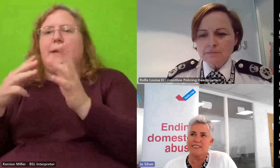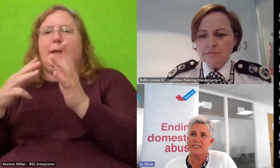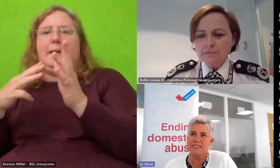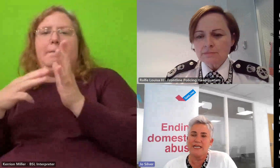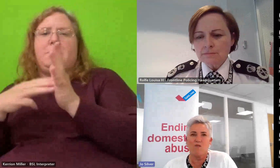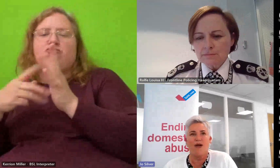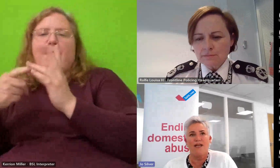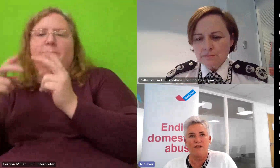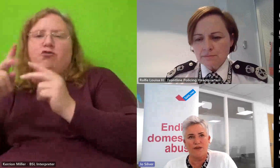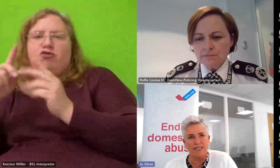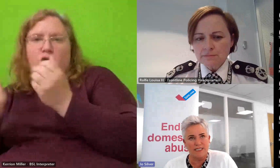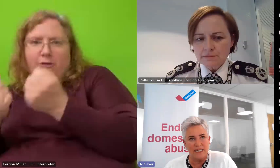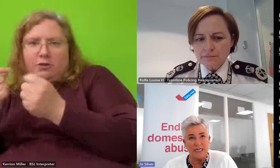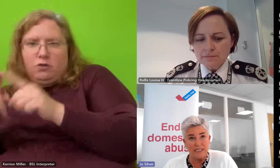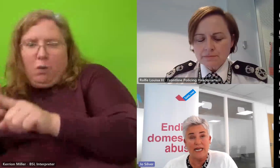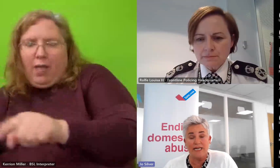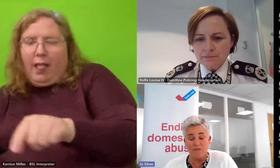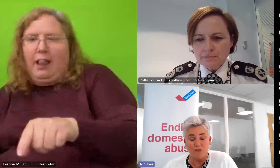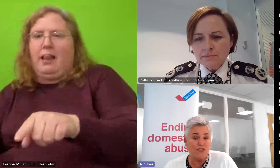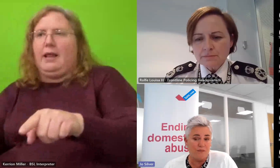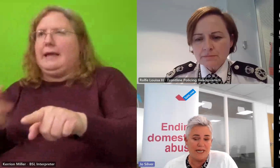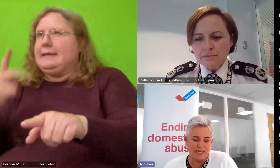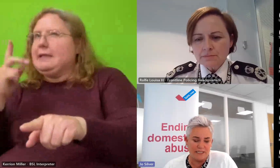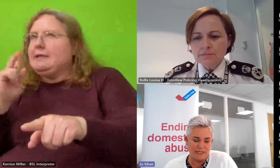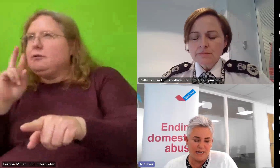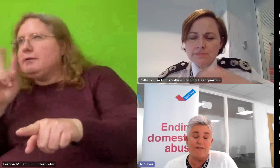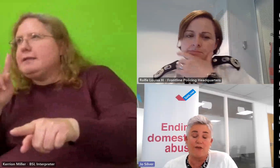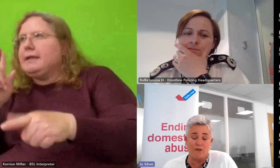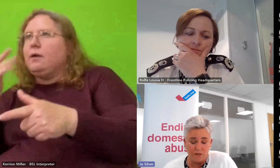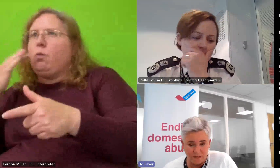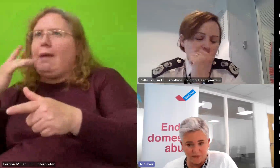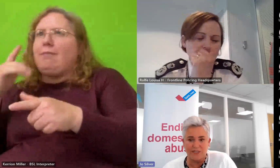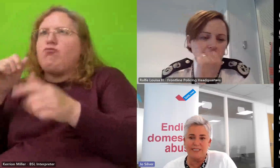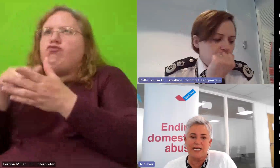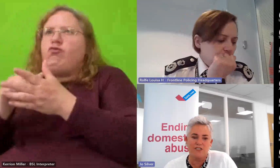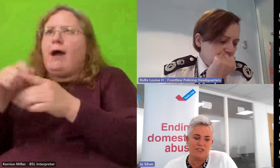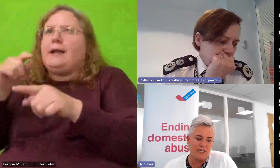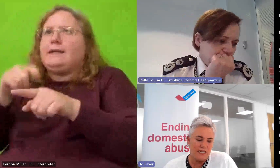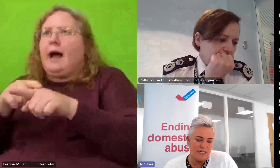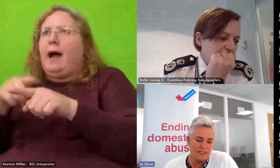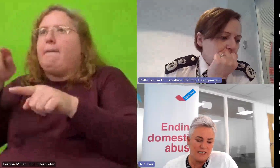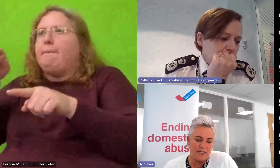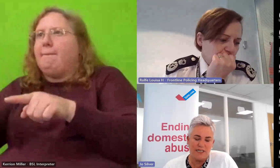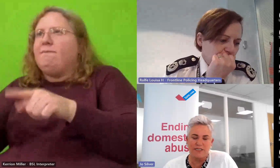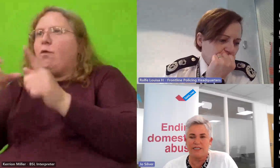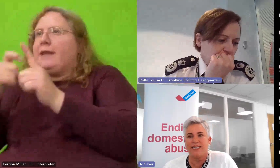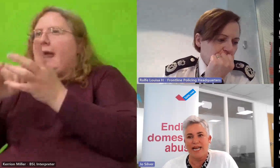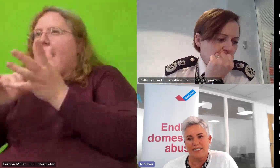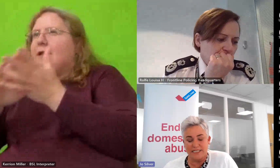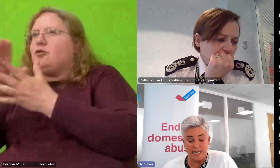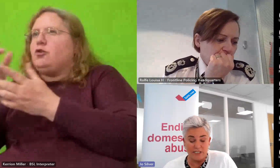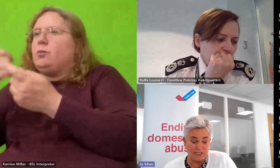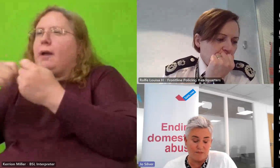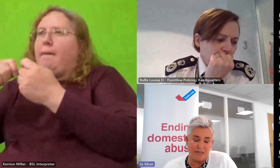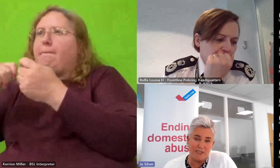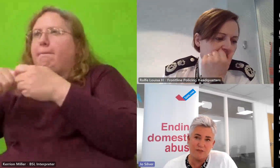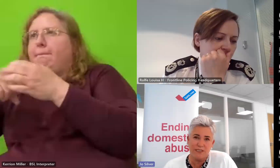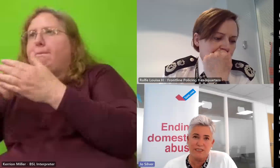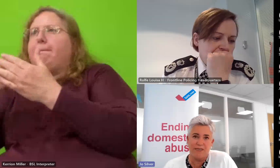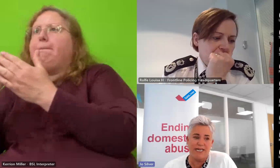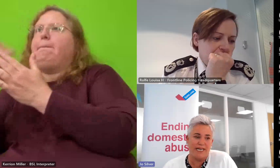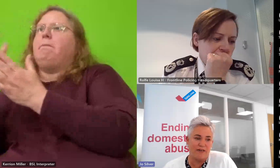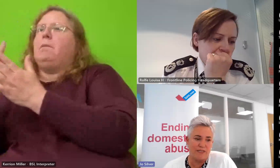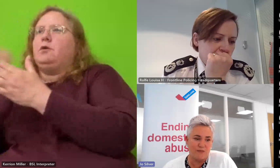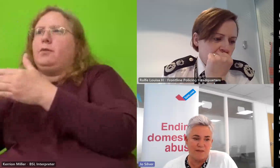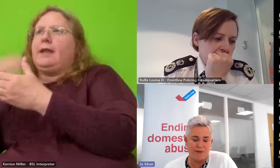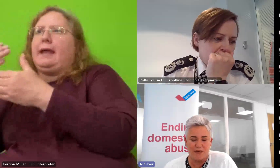to see when the right time would be to evolve the Dash to the next stages. But I just